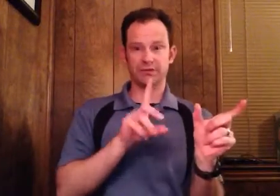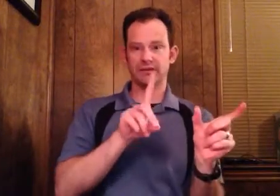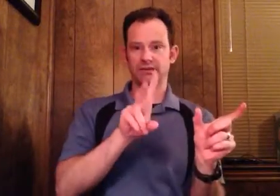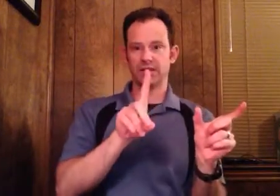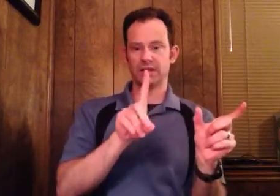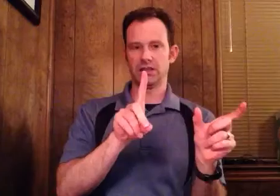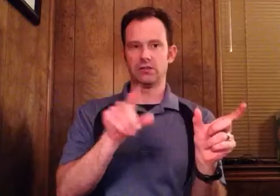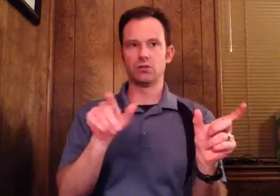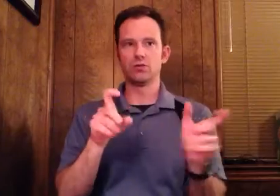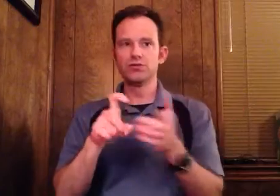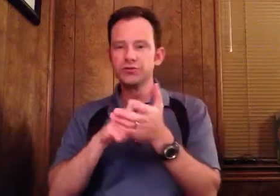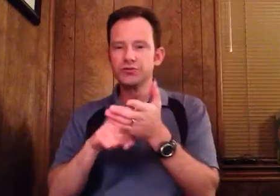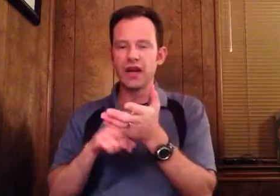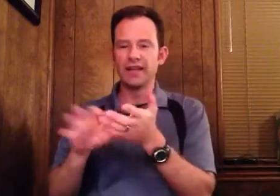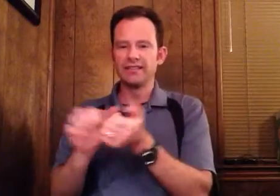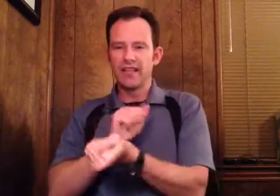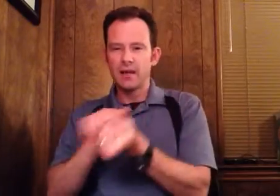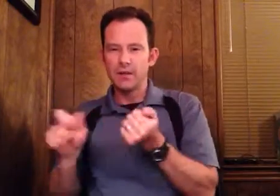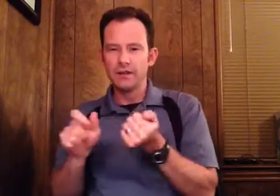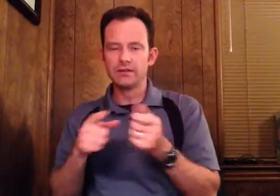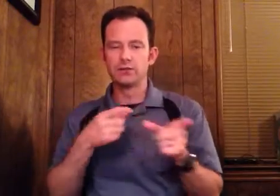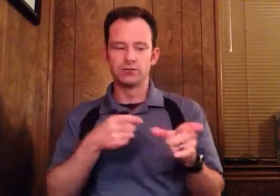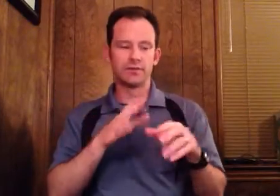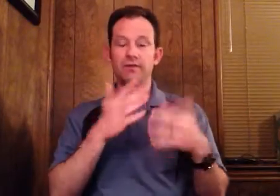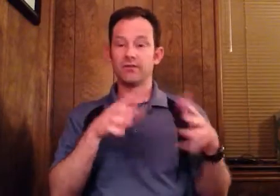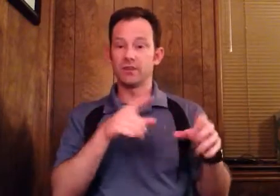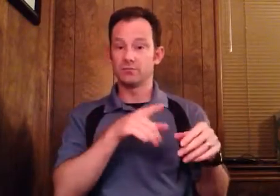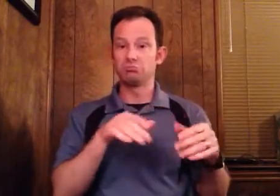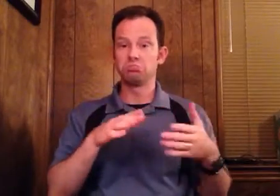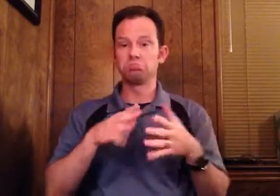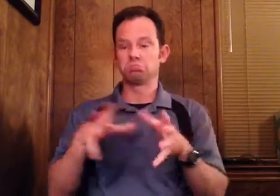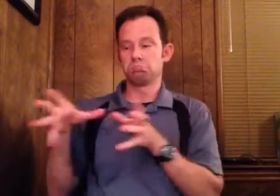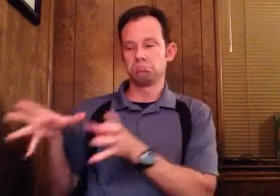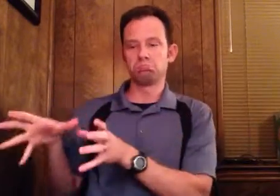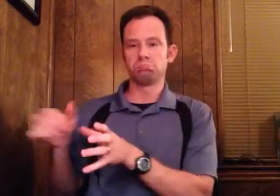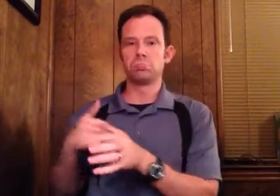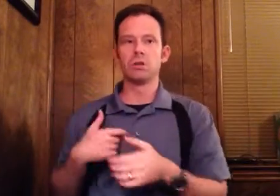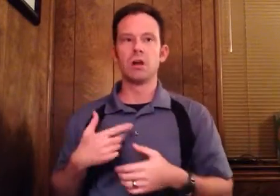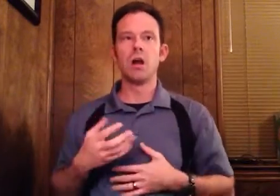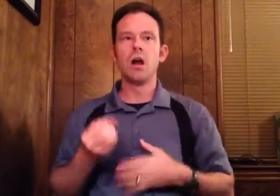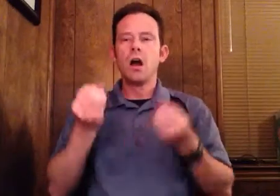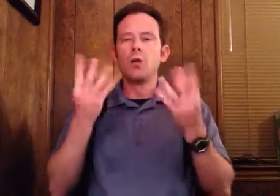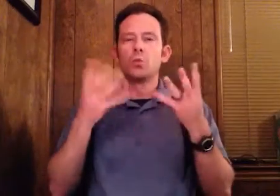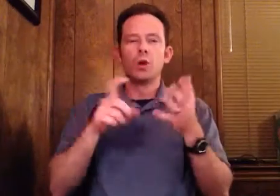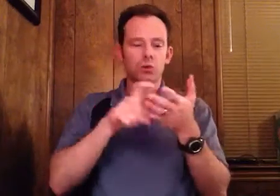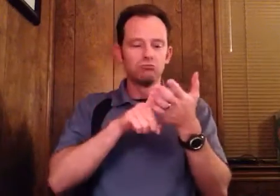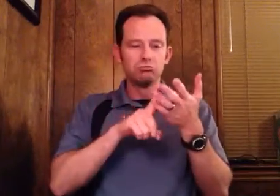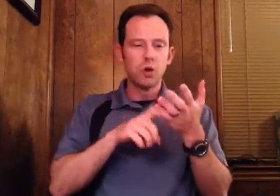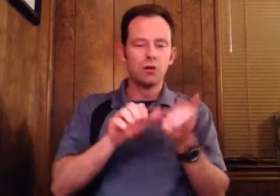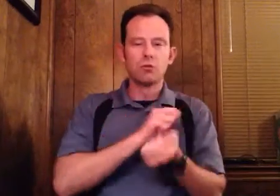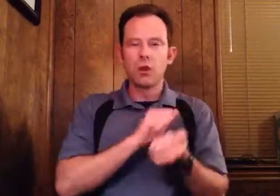Once you have your solution statement, it says how many were scratched or damaged, blank were scratched or damaged, then we